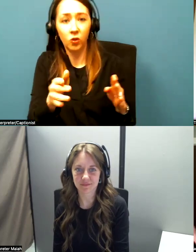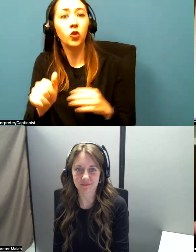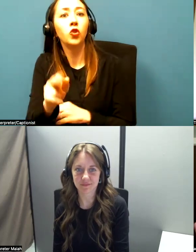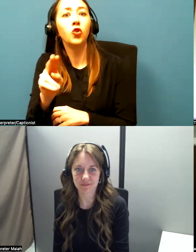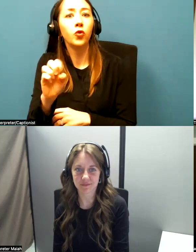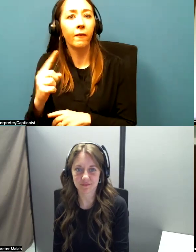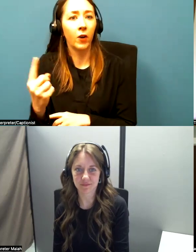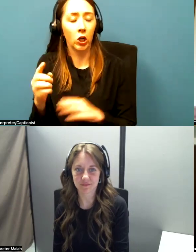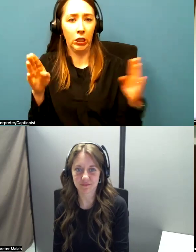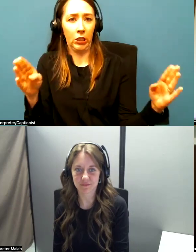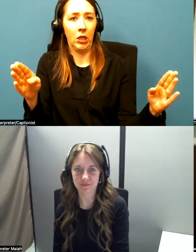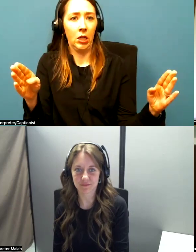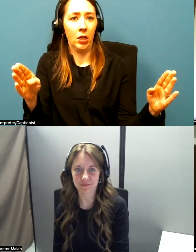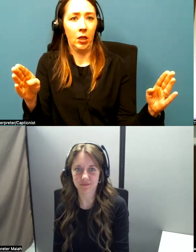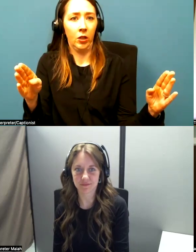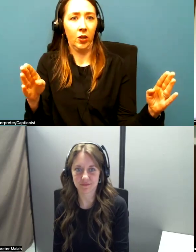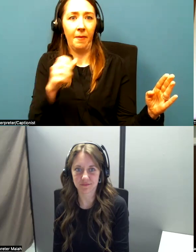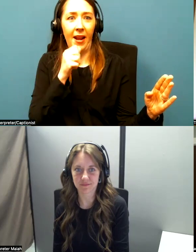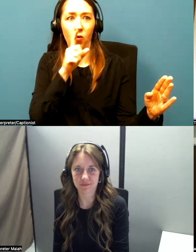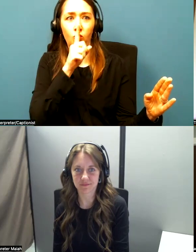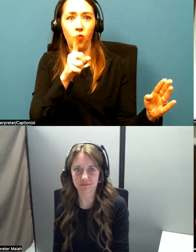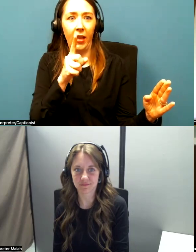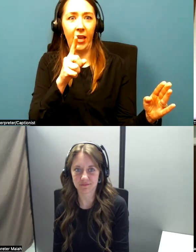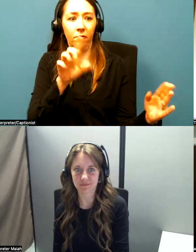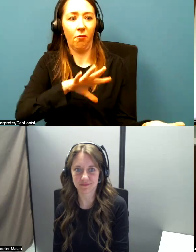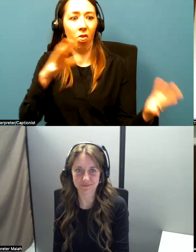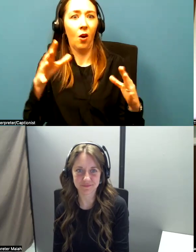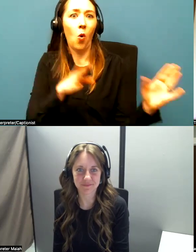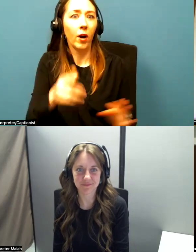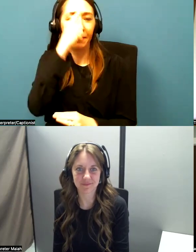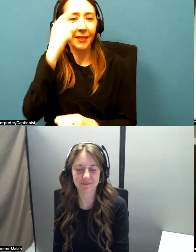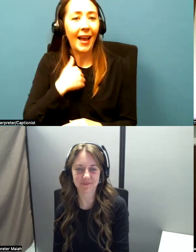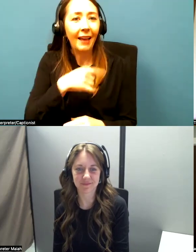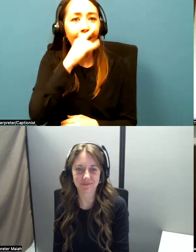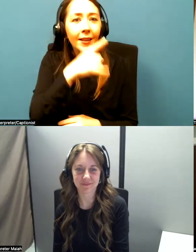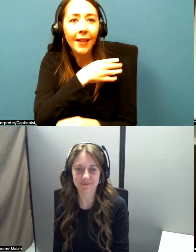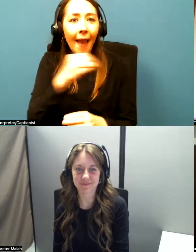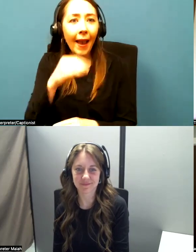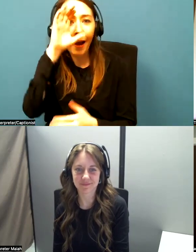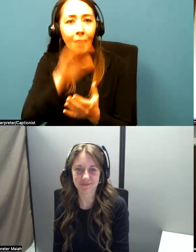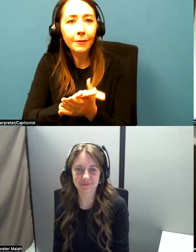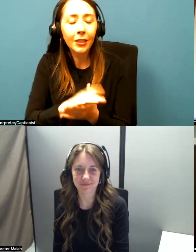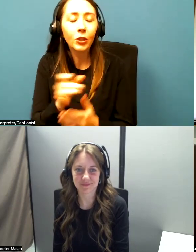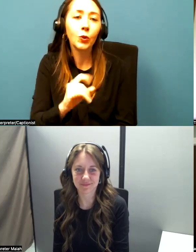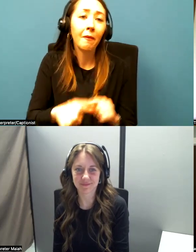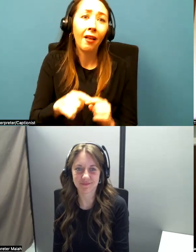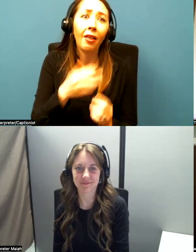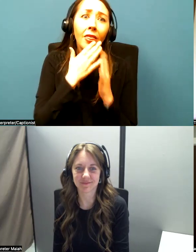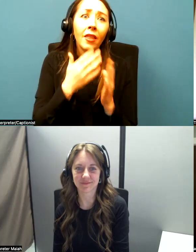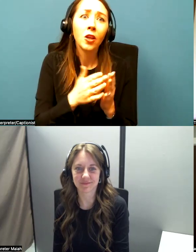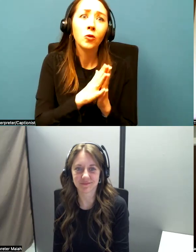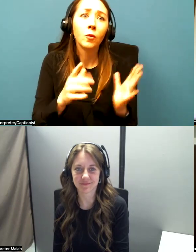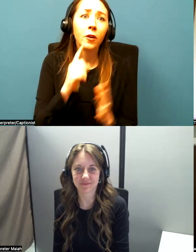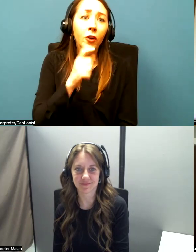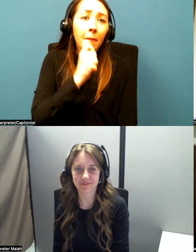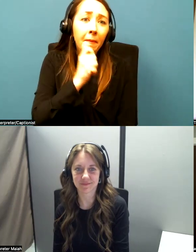a little unorganized because I also have kids, so and a husband. So anyway, thank you so much for your patience.